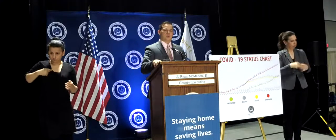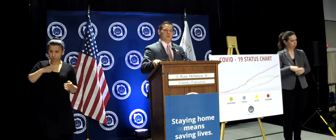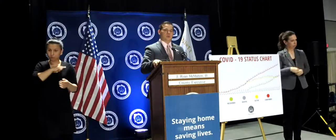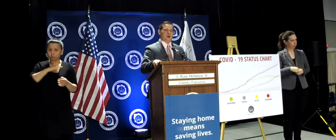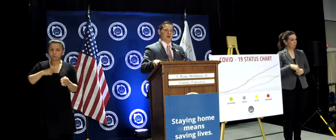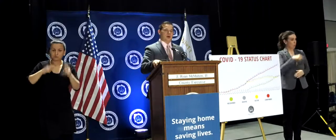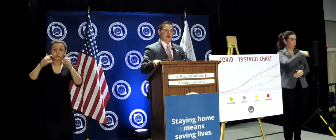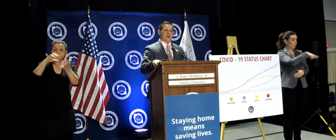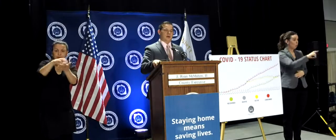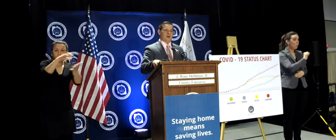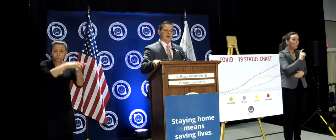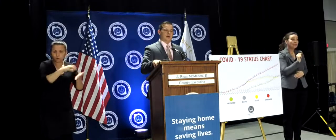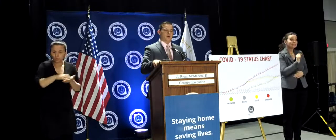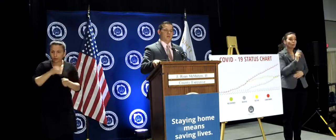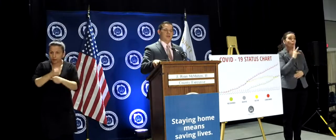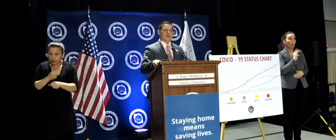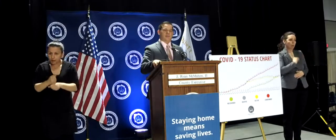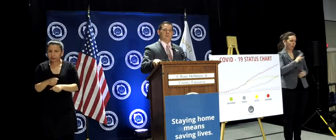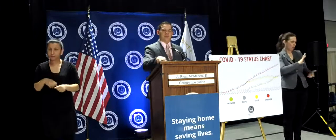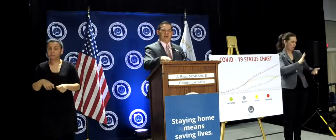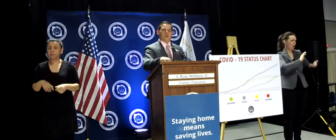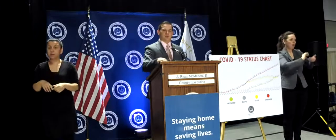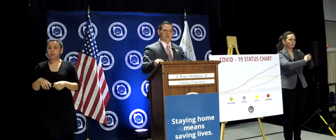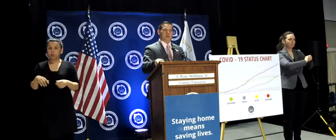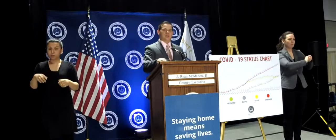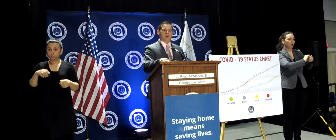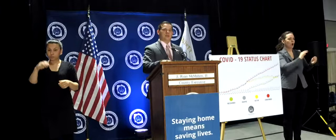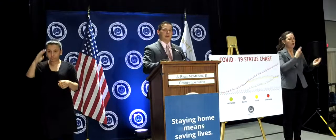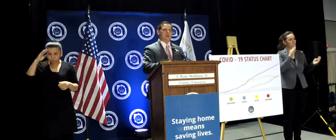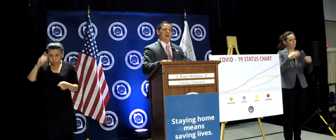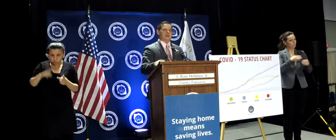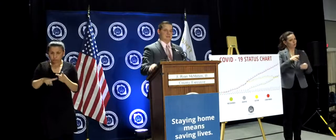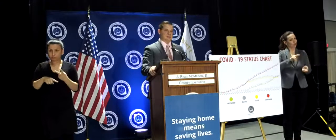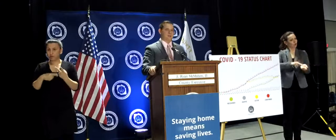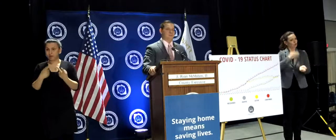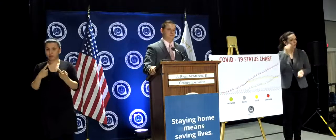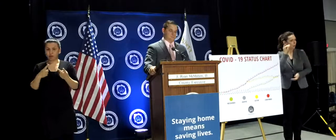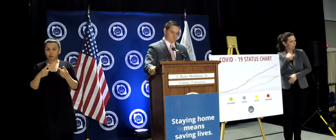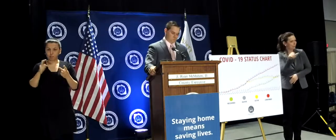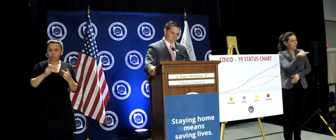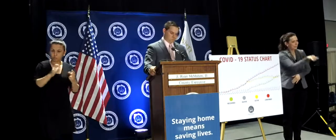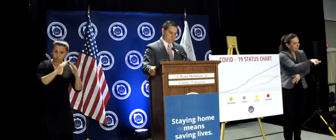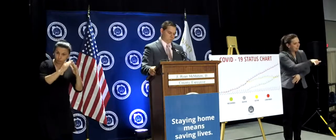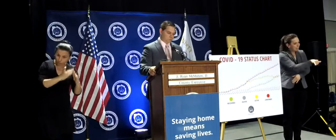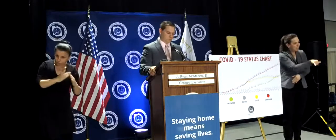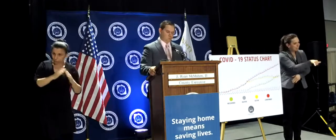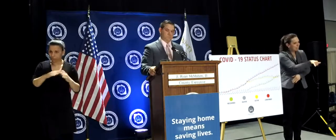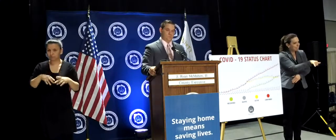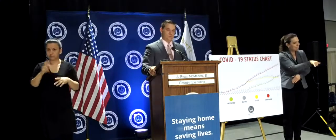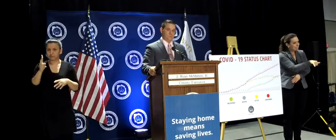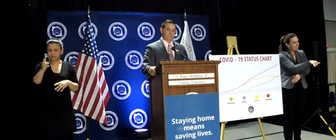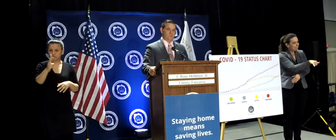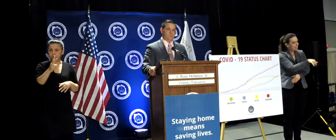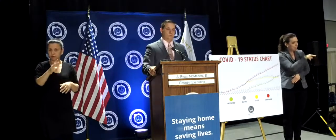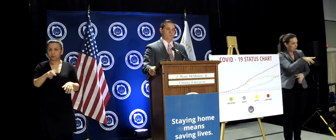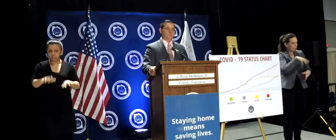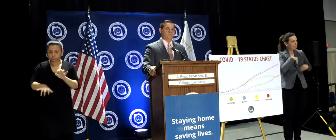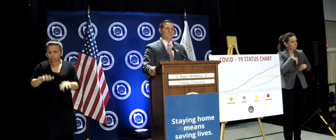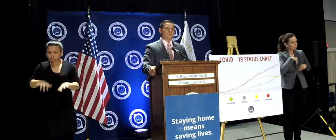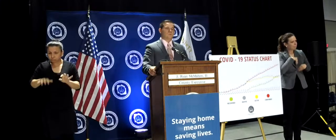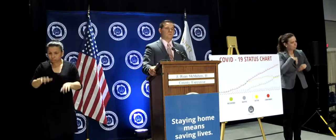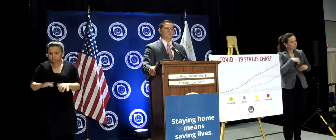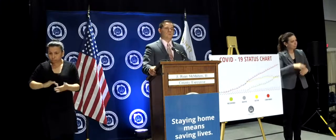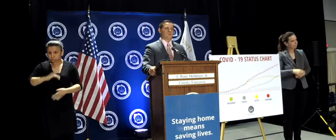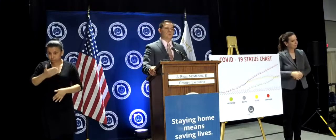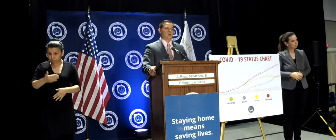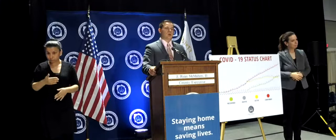homes that we'd like them to reach out to and start that process. Last question on this. Do you know when they will start actually